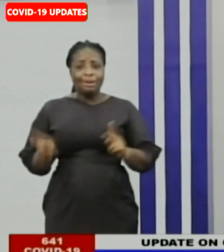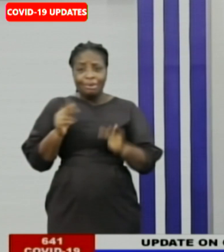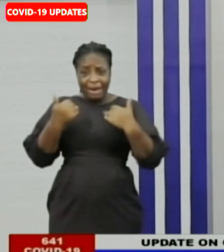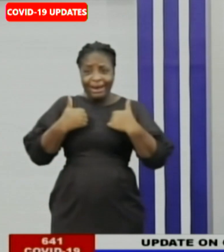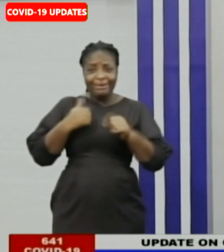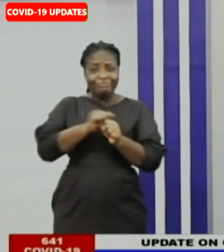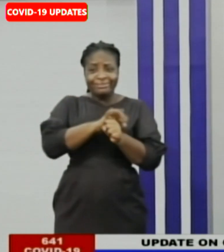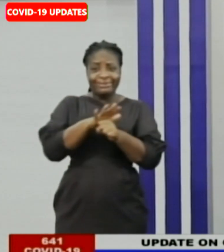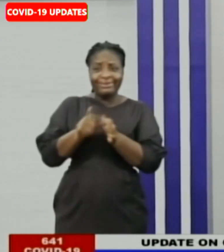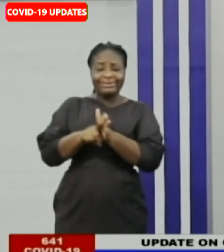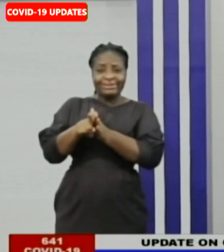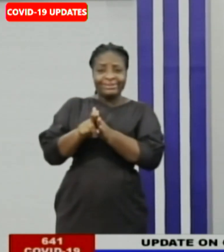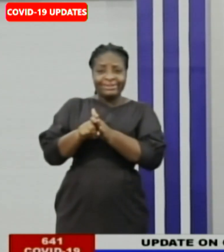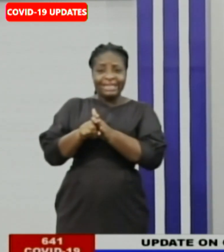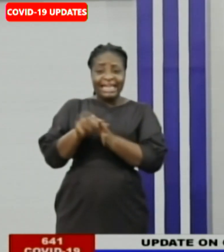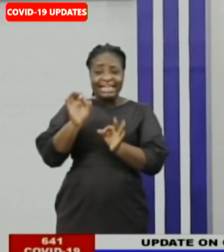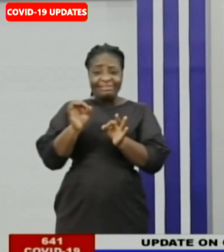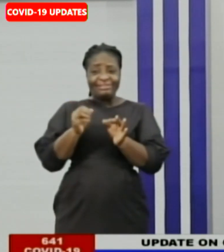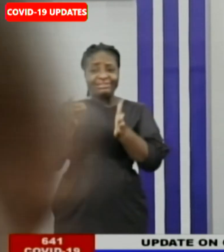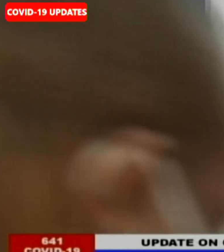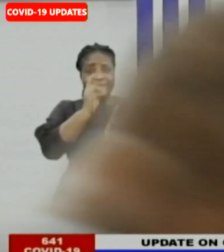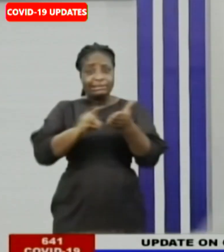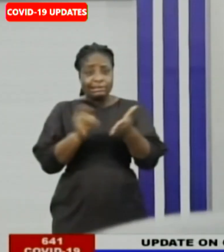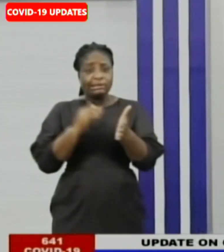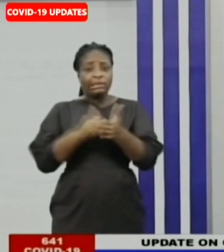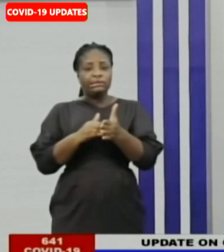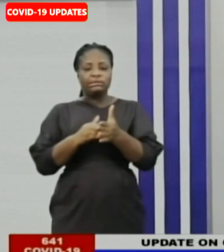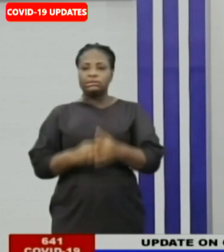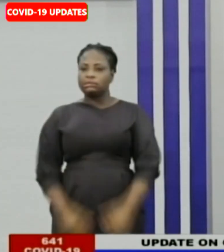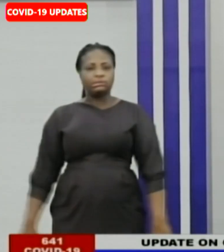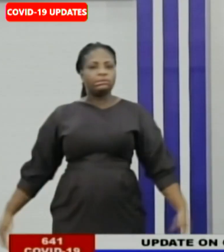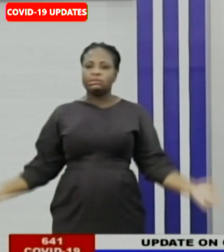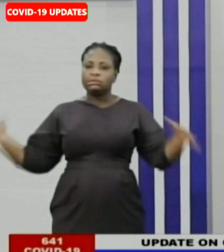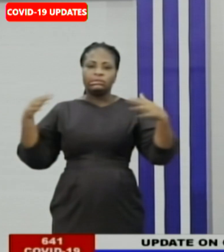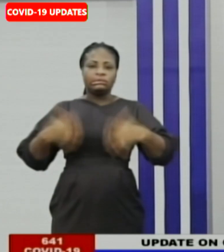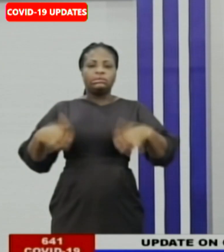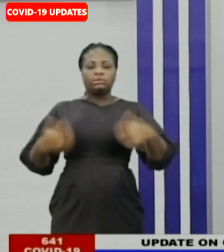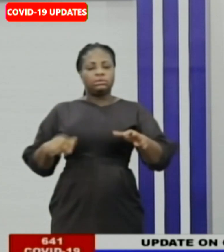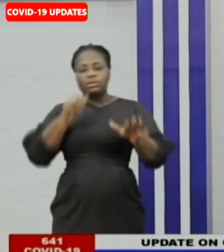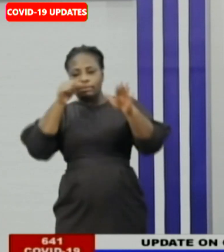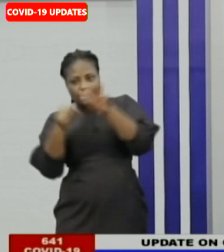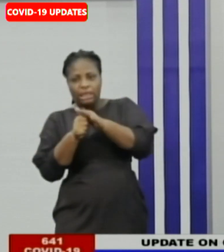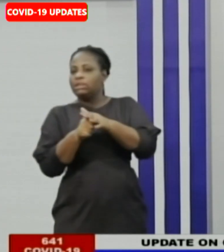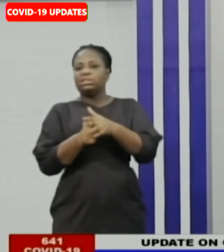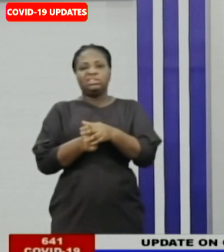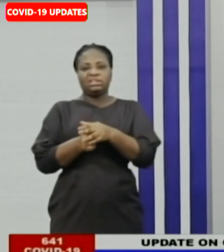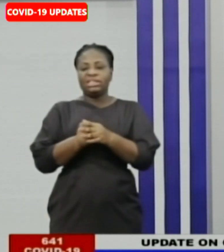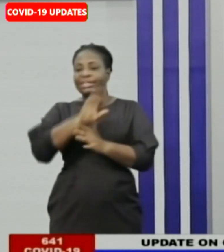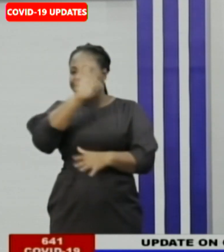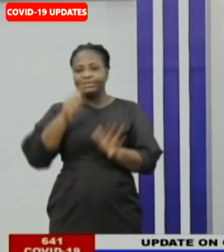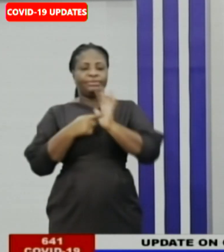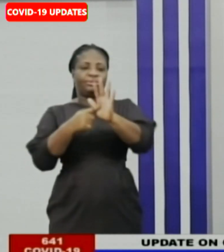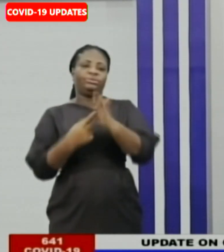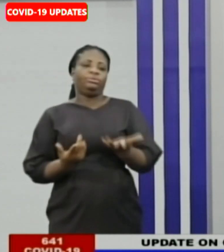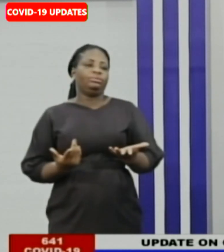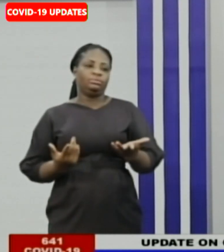conditions who need to step forward so that we can diagnose them and treat them, they may go